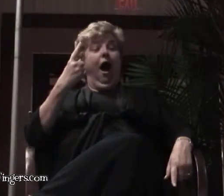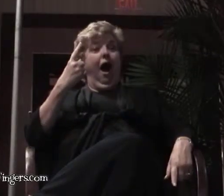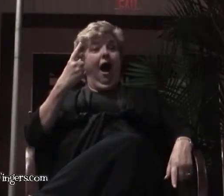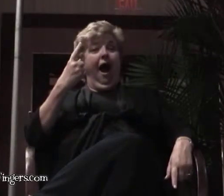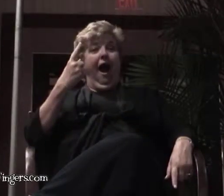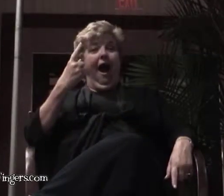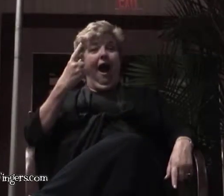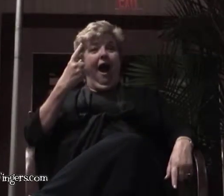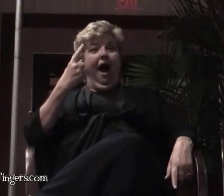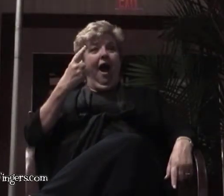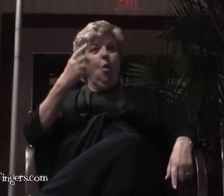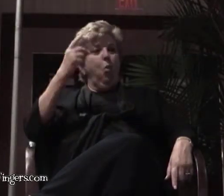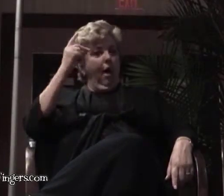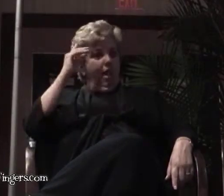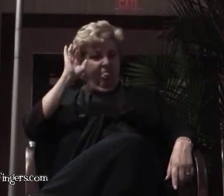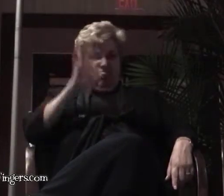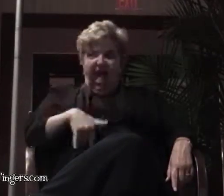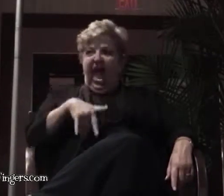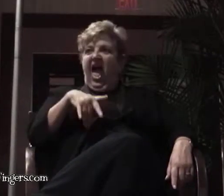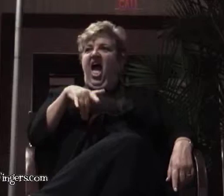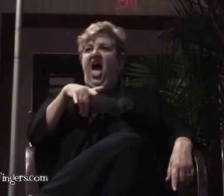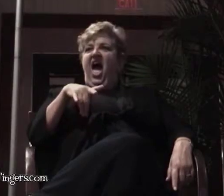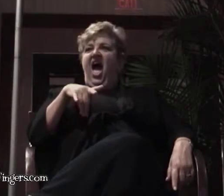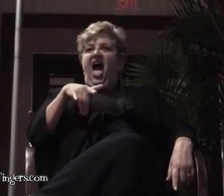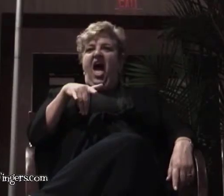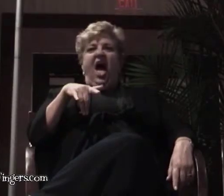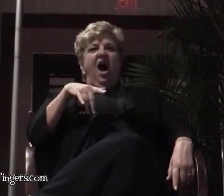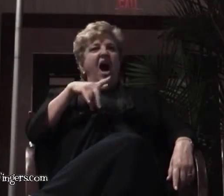I'll be darned, I'm an alcoholic. Who'd have thought it? A